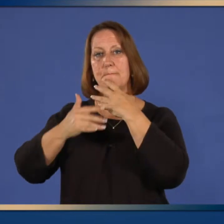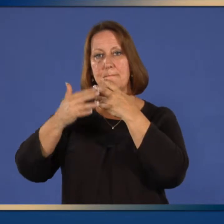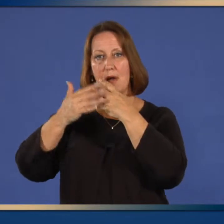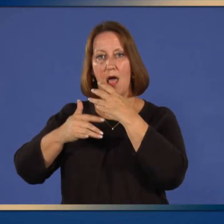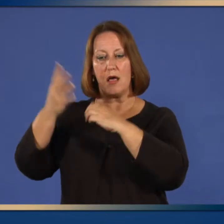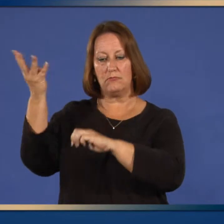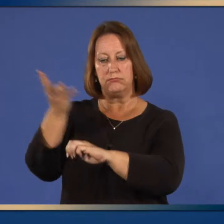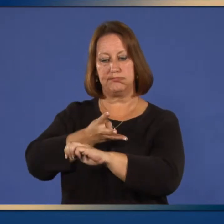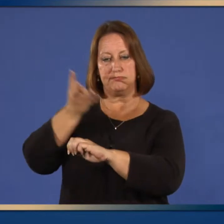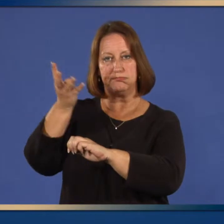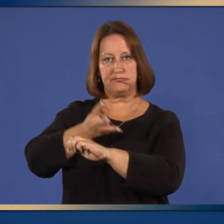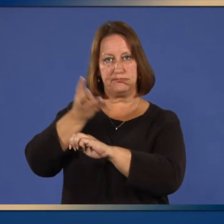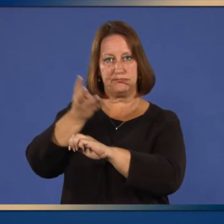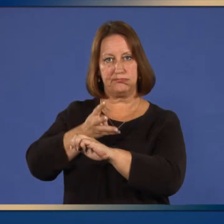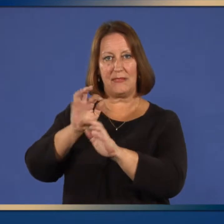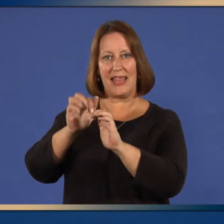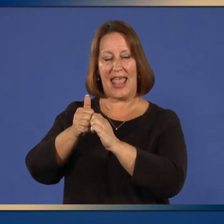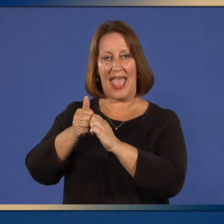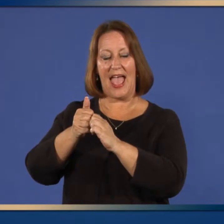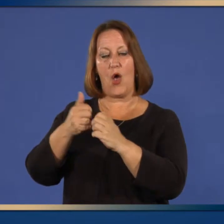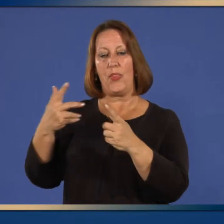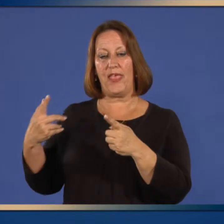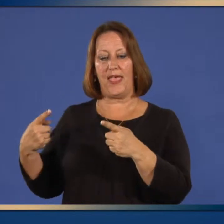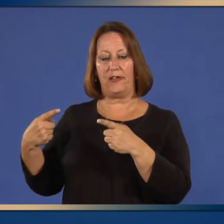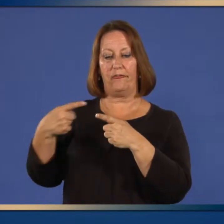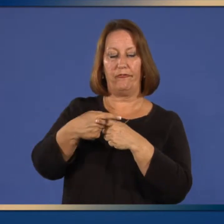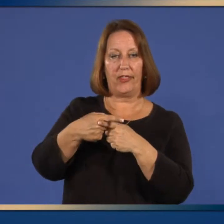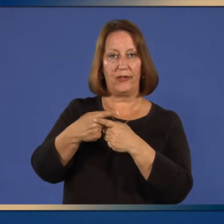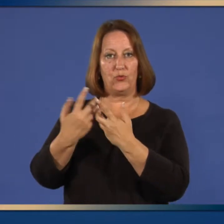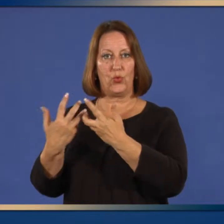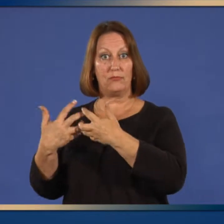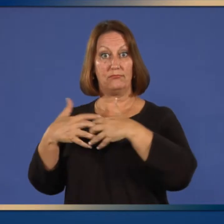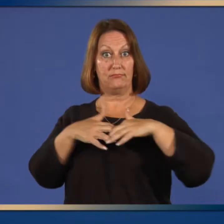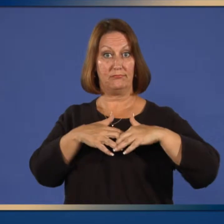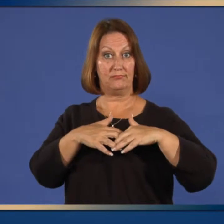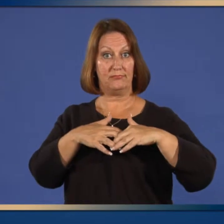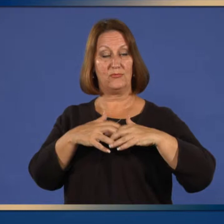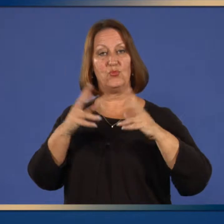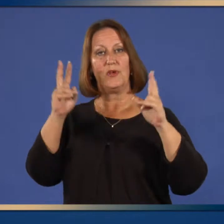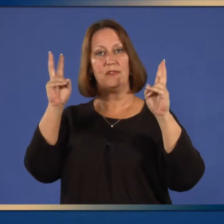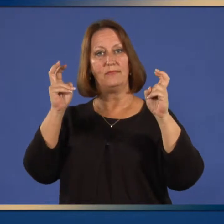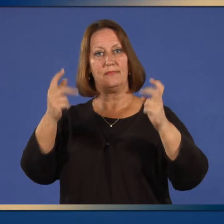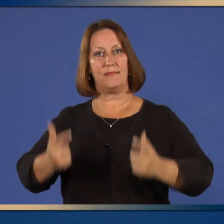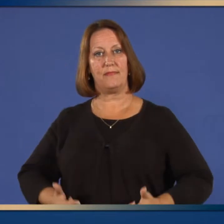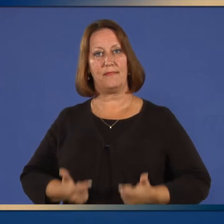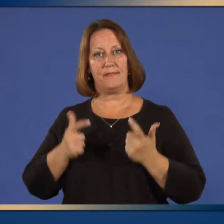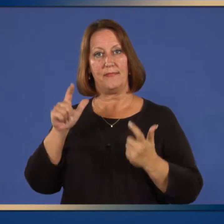or blood product administration and live virus vaccines.